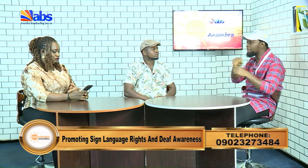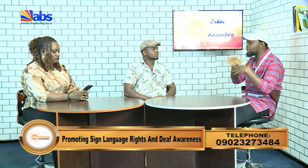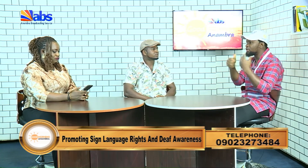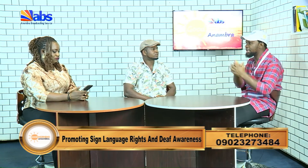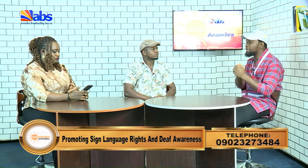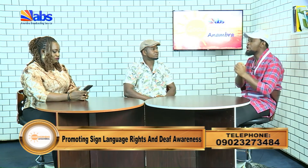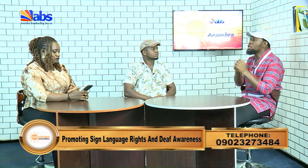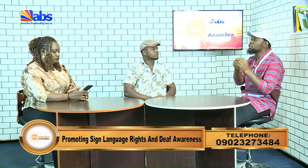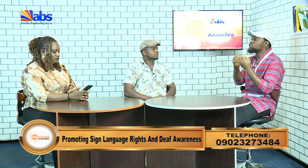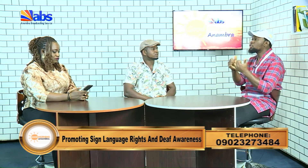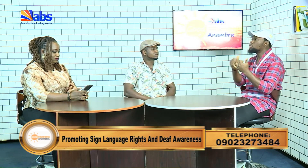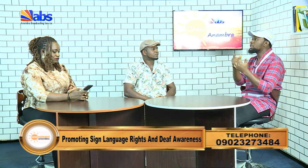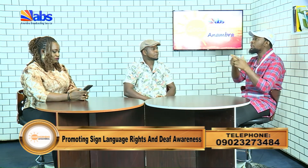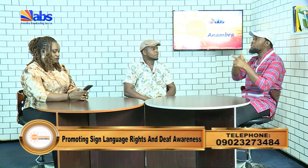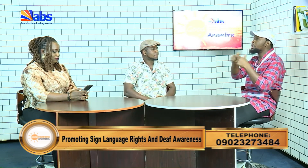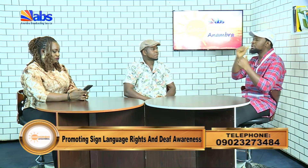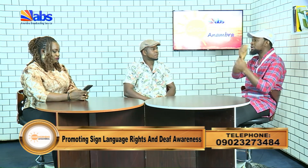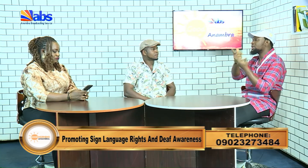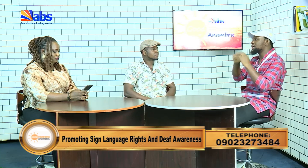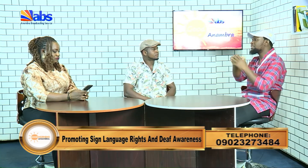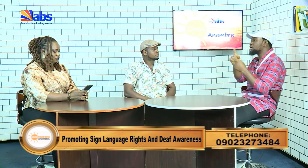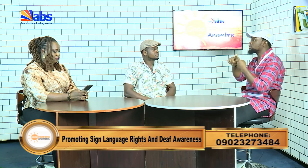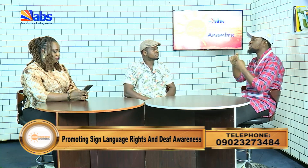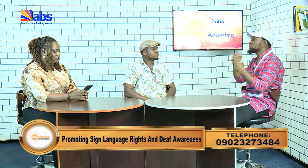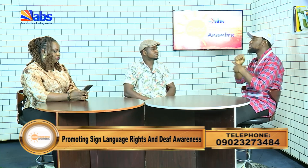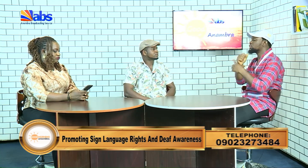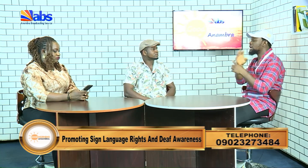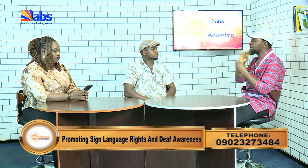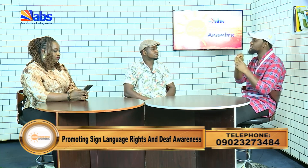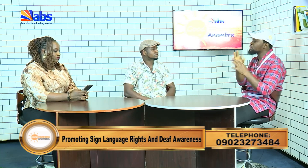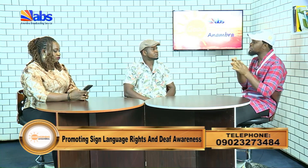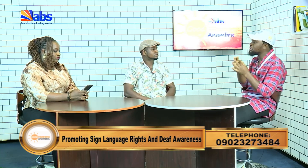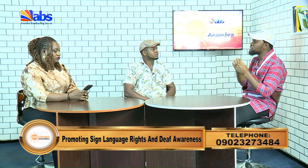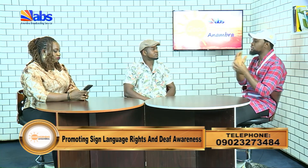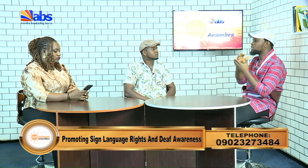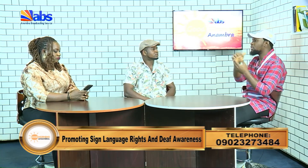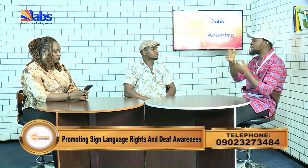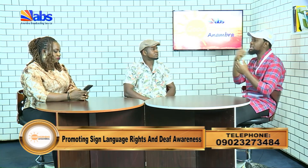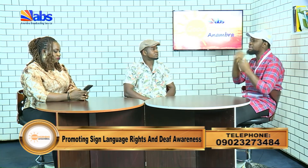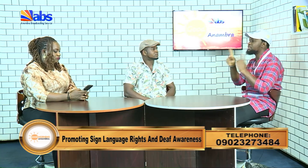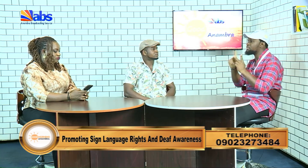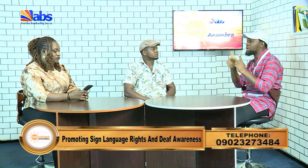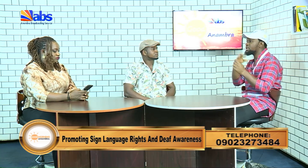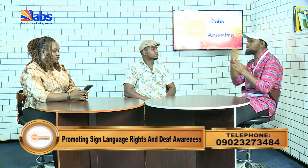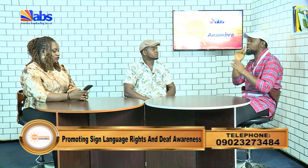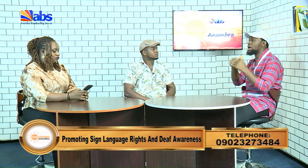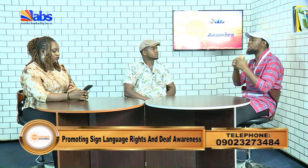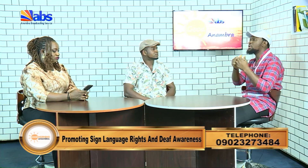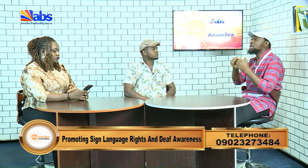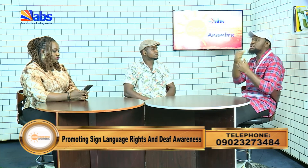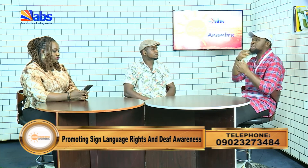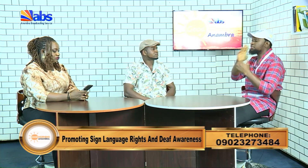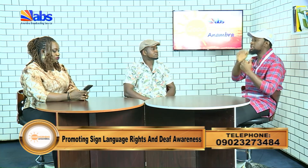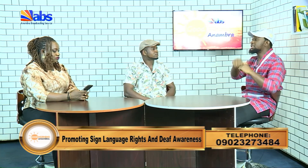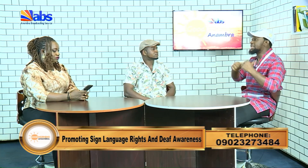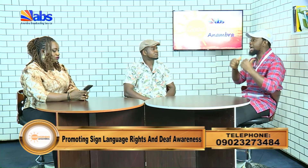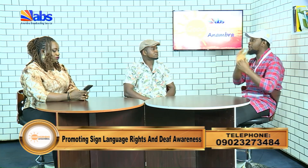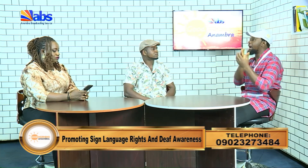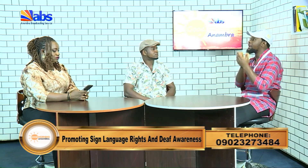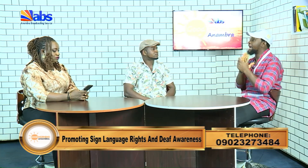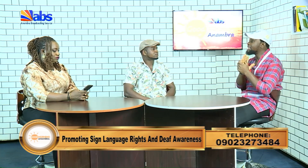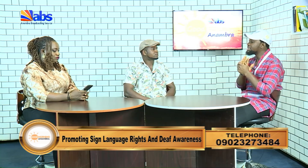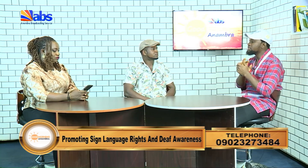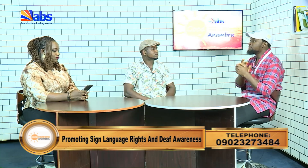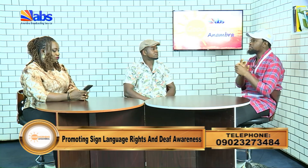up and all that. So then when the girl came out to share her story to some other deaf people, and they saw how she had been denied of